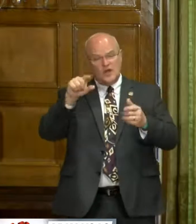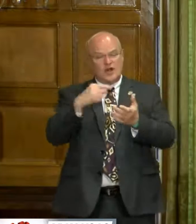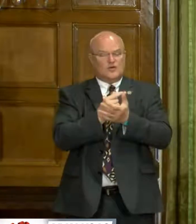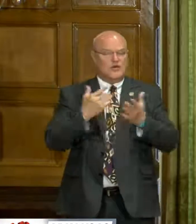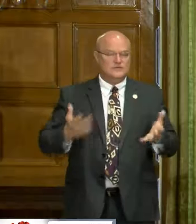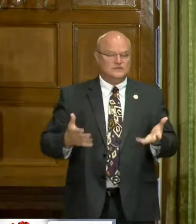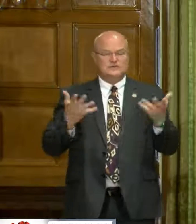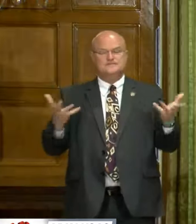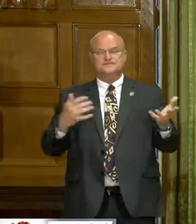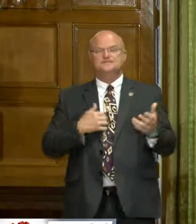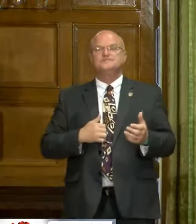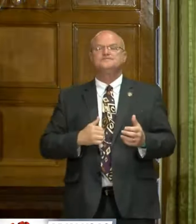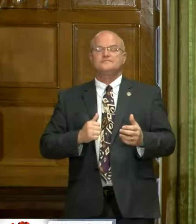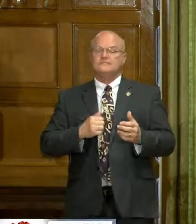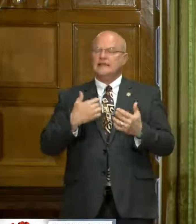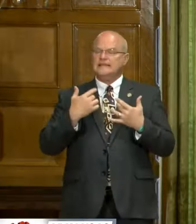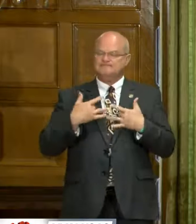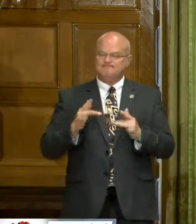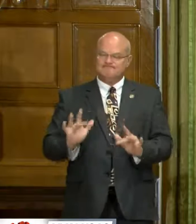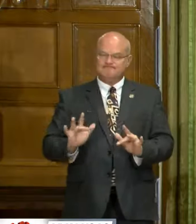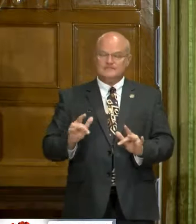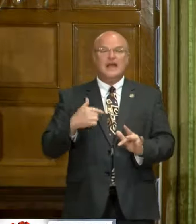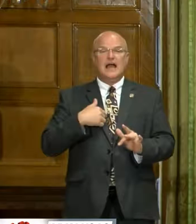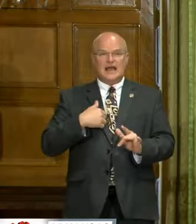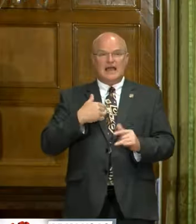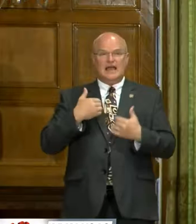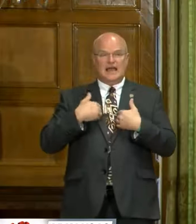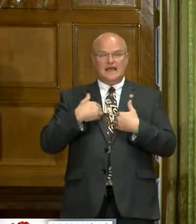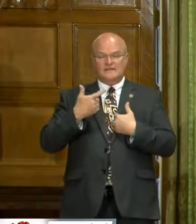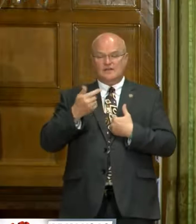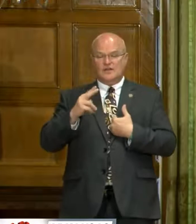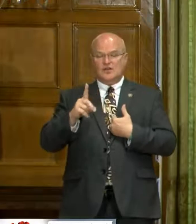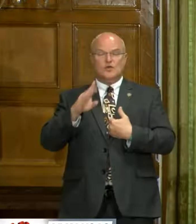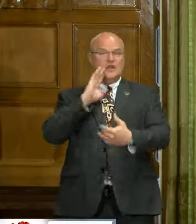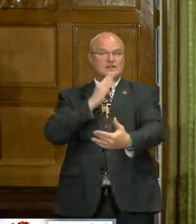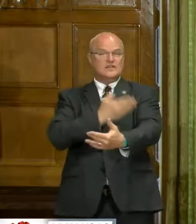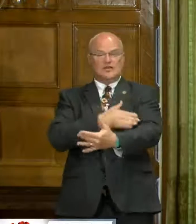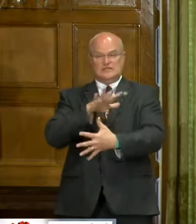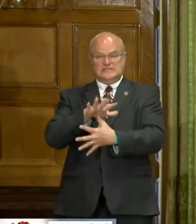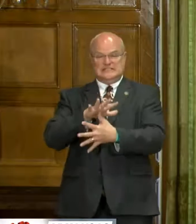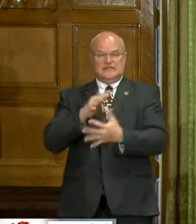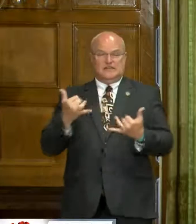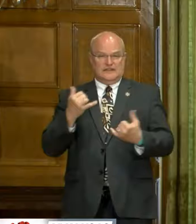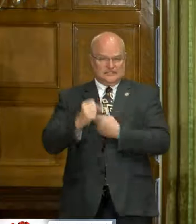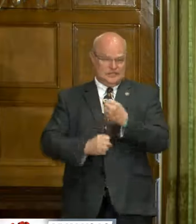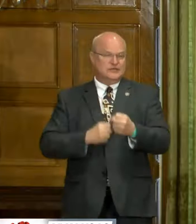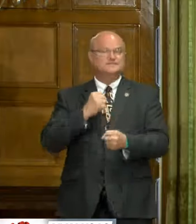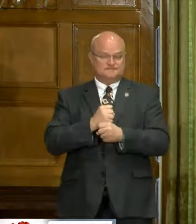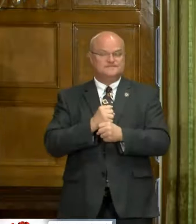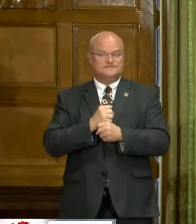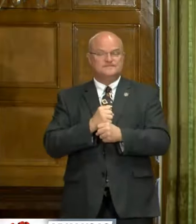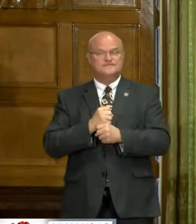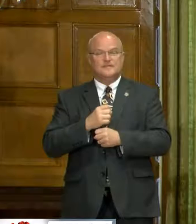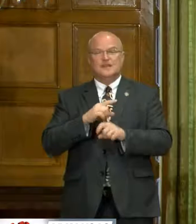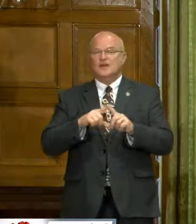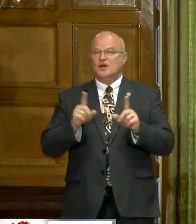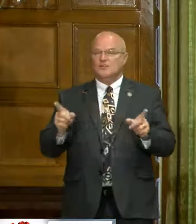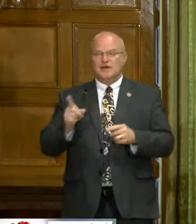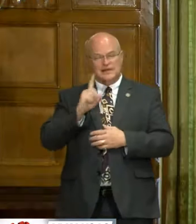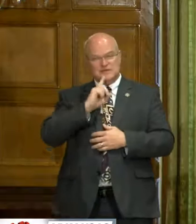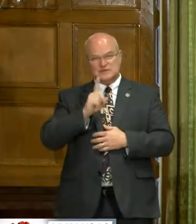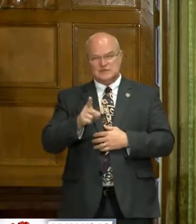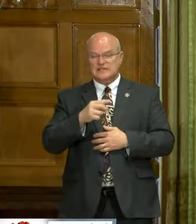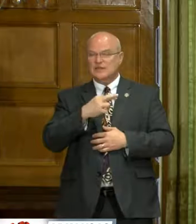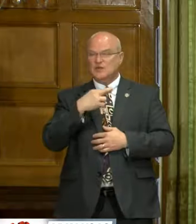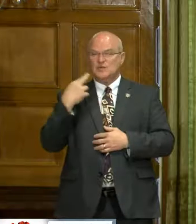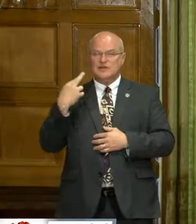our graduates. And I'm very sympathetic because I have a granddaughter who's a senior in high school this year. But it's